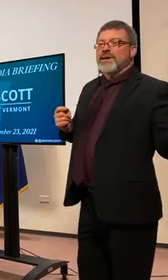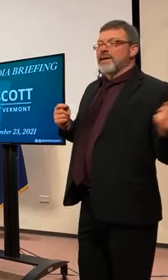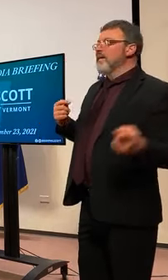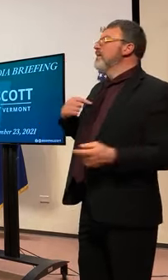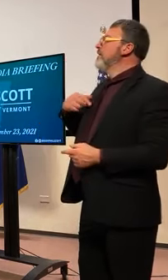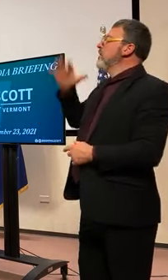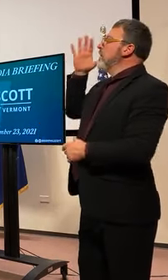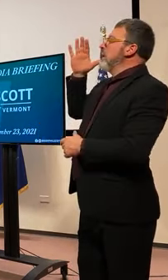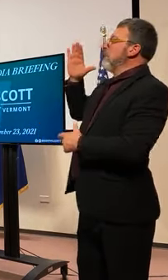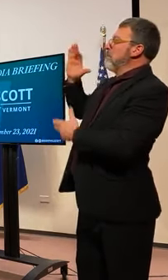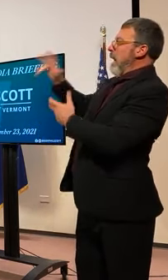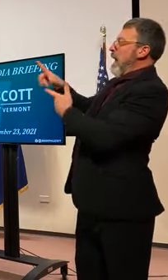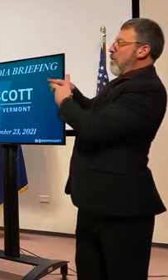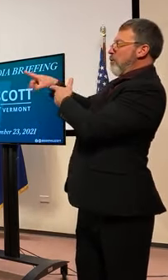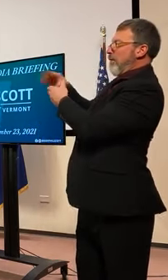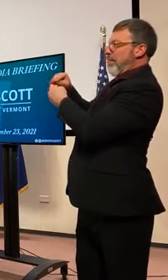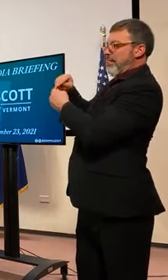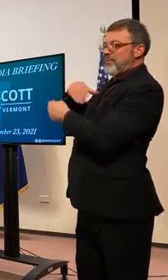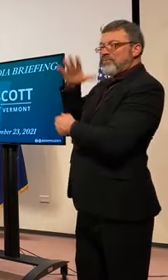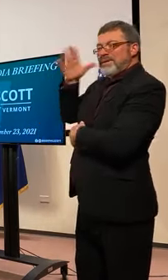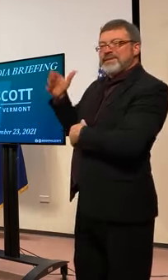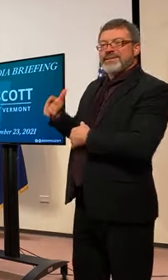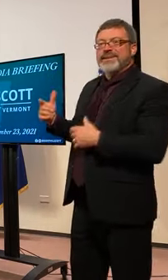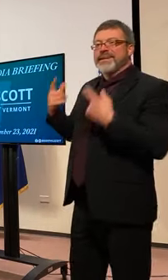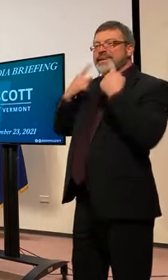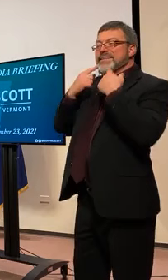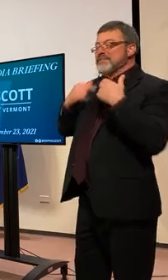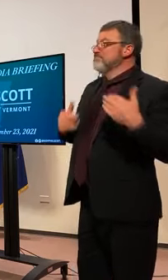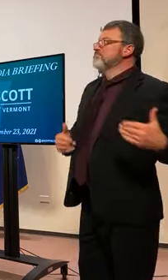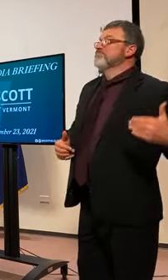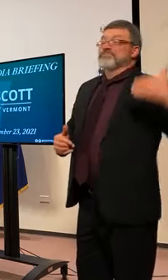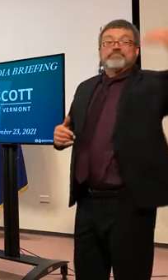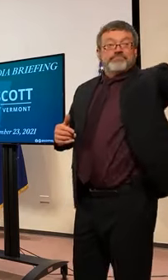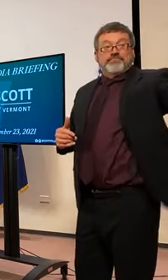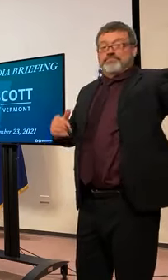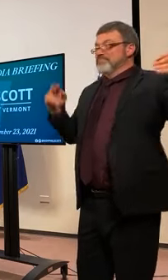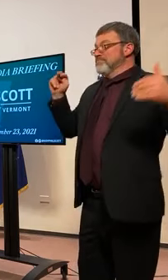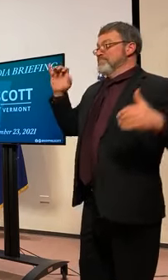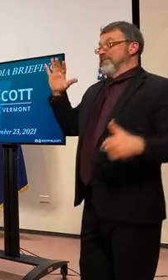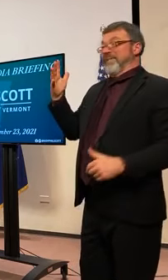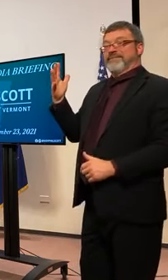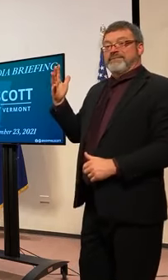Governor, you supported Senator Leahy's re-election. As you know,